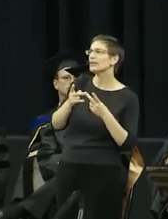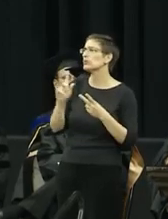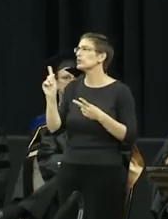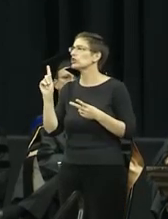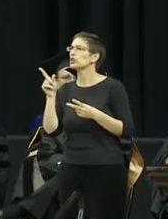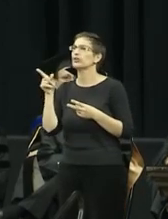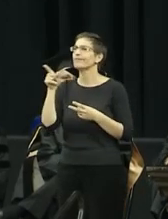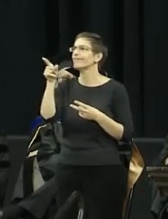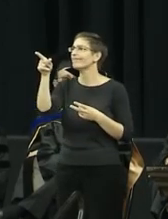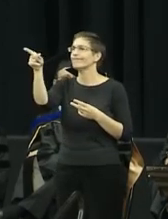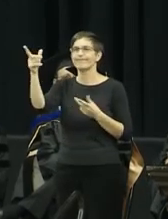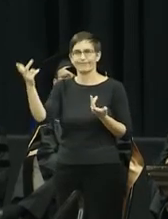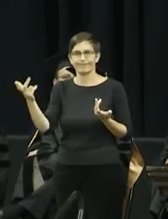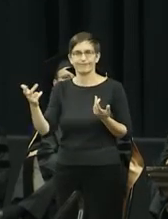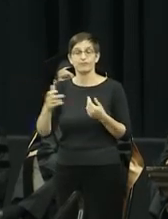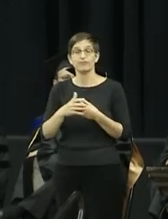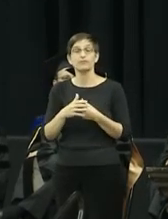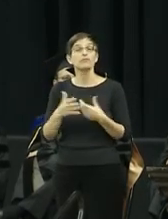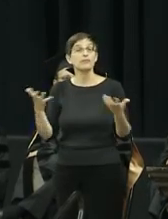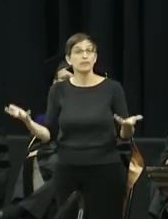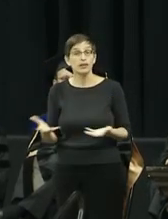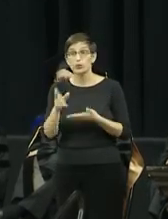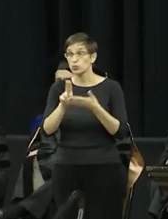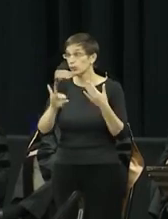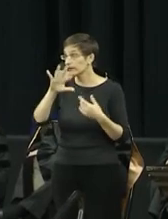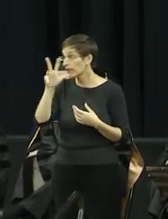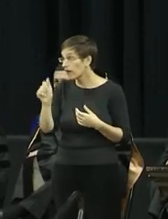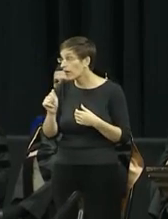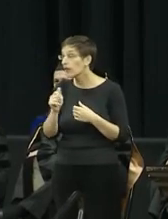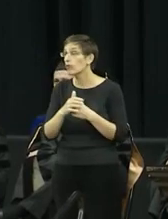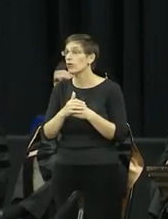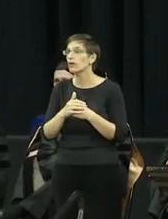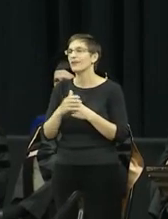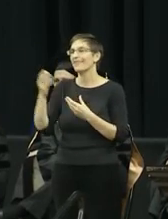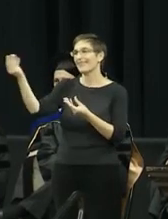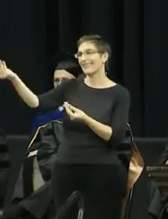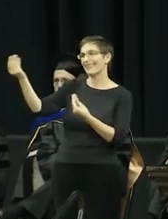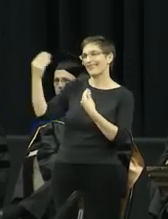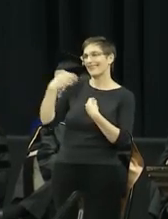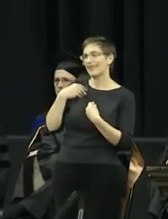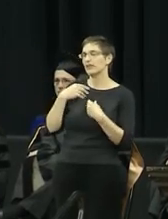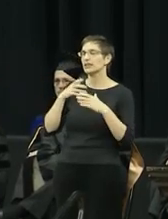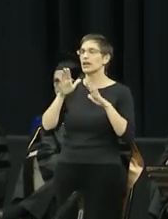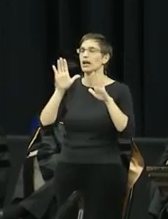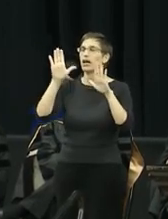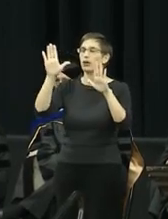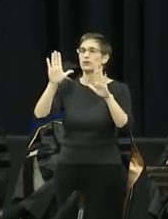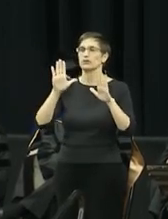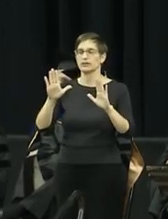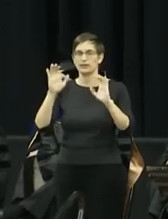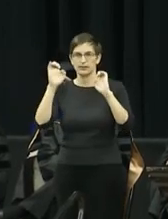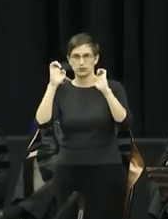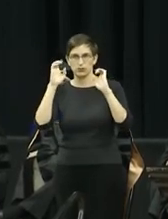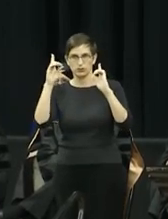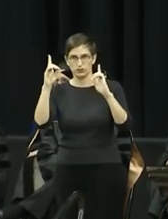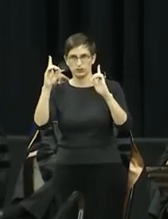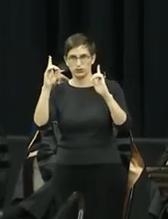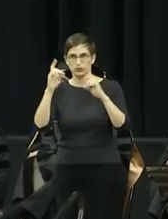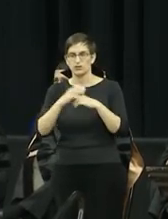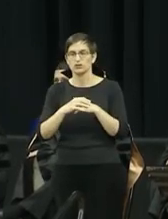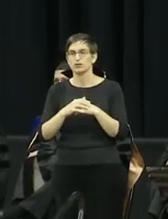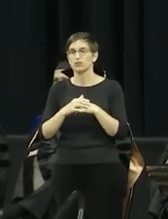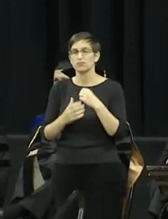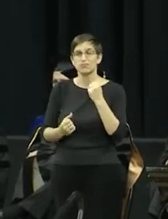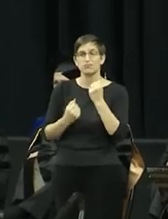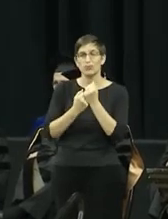ourselves. Here at the University of Iowa, we have been given an outstanding education with the support